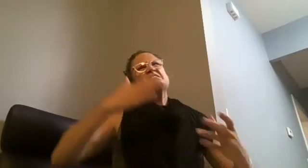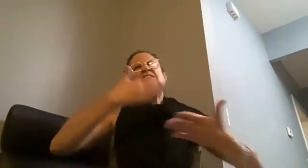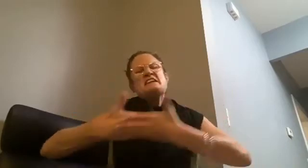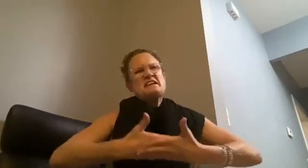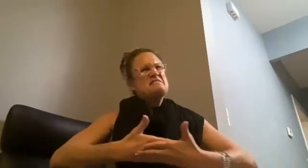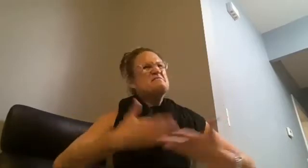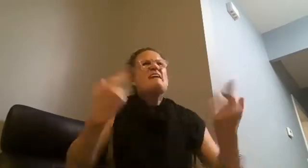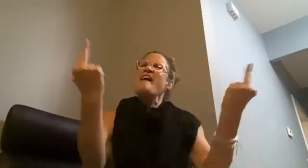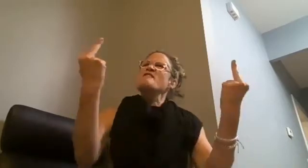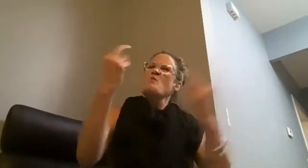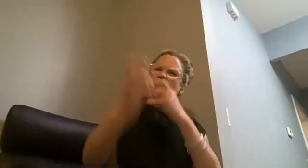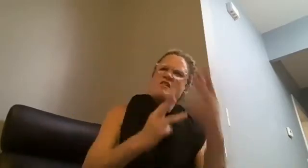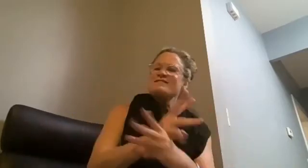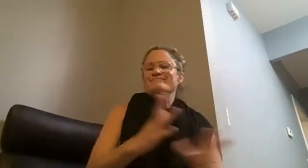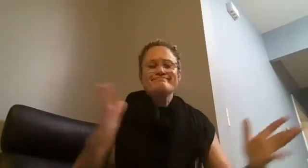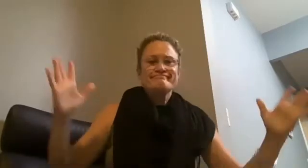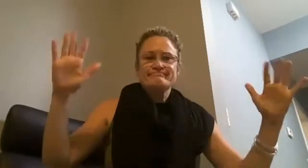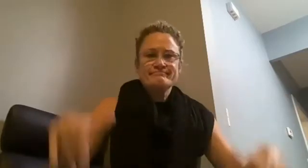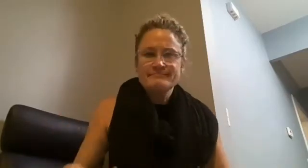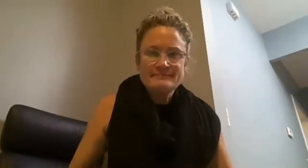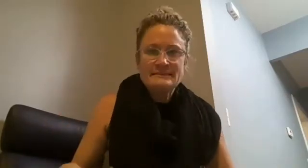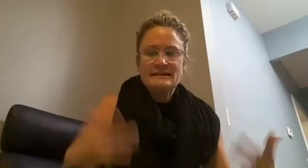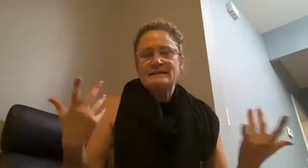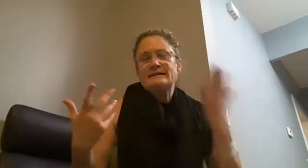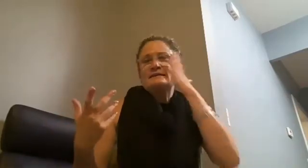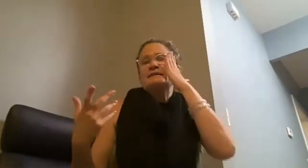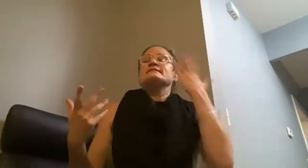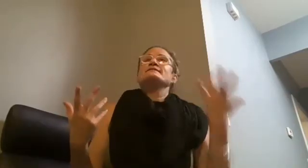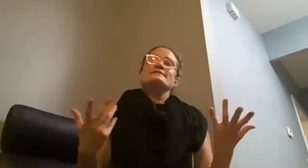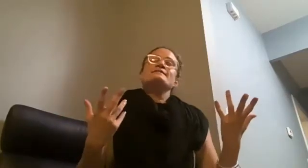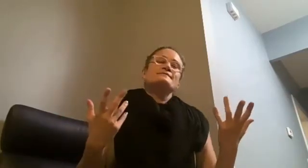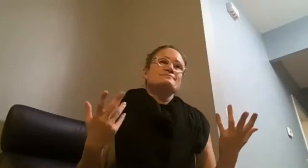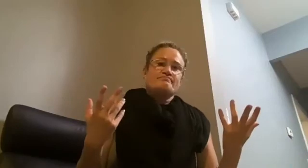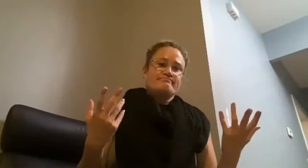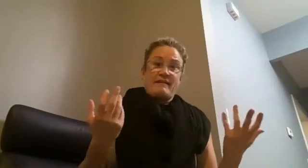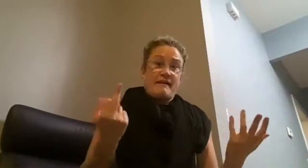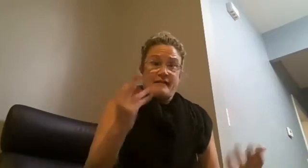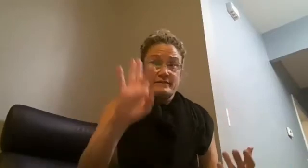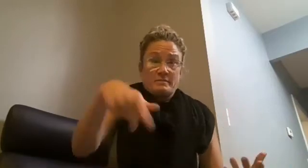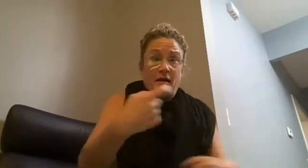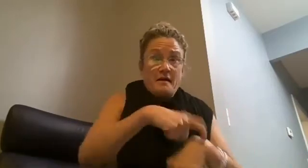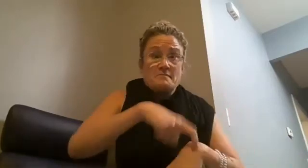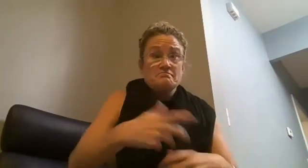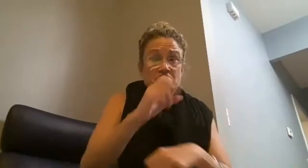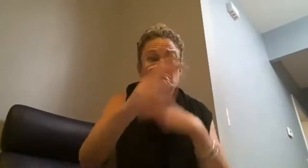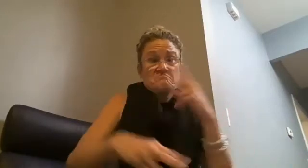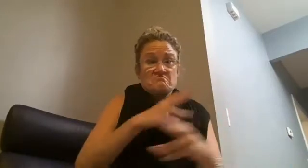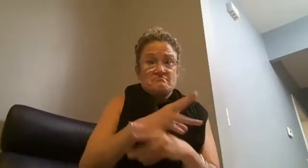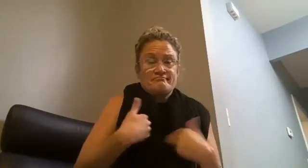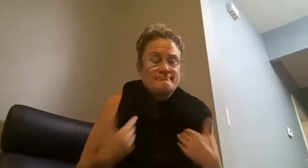right now in my lifetime, arguably, this is kind of one of the most effed up times the world has ever experienced in many